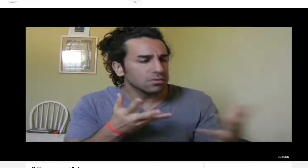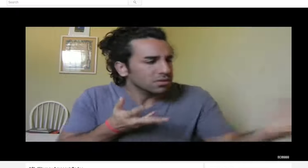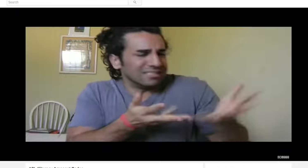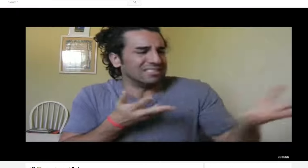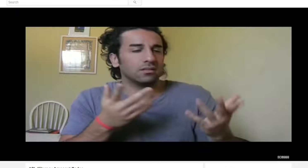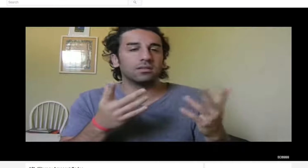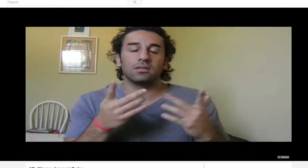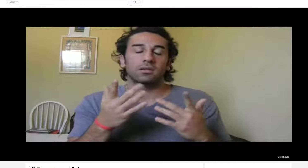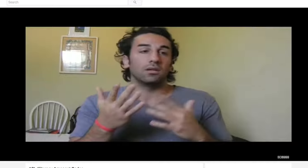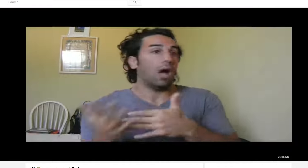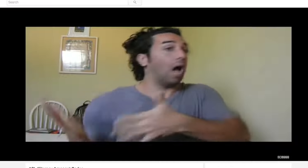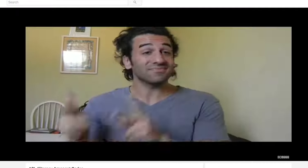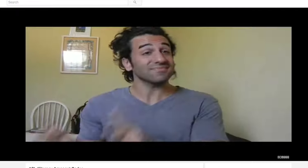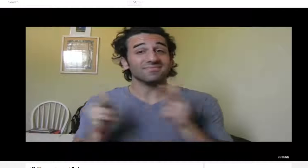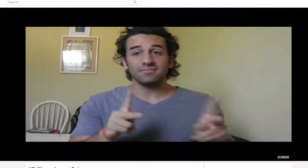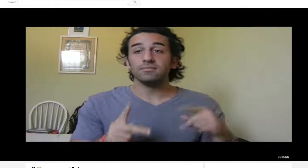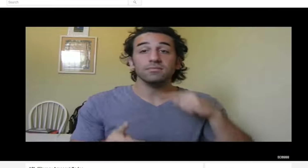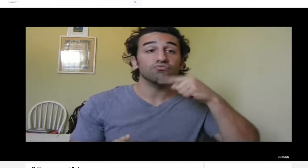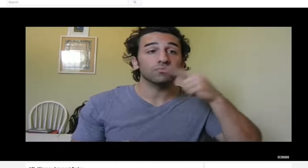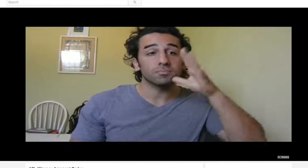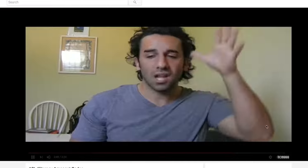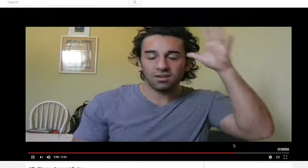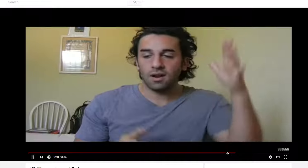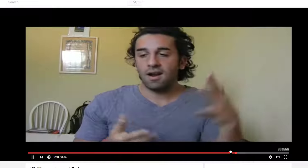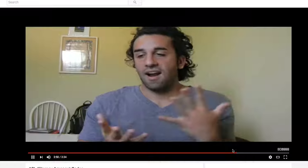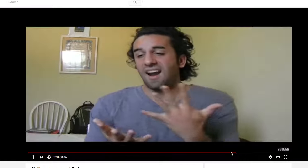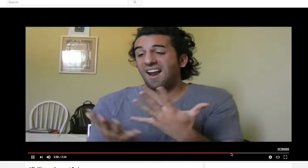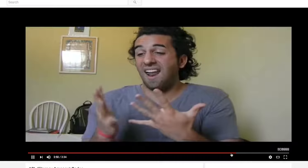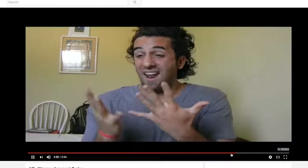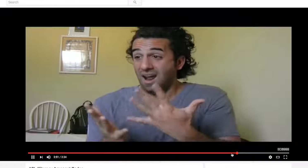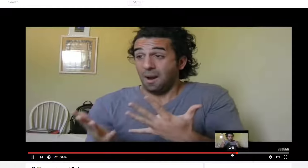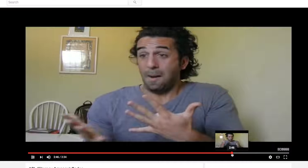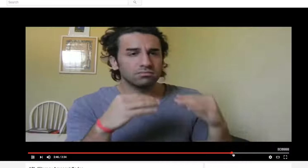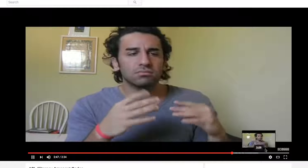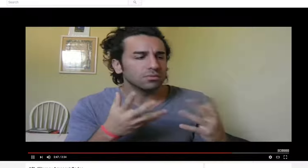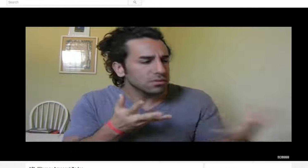It's important for children to be taught language by their parents,